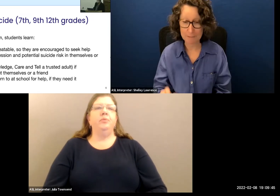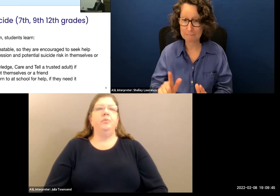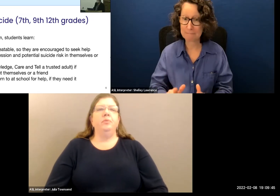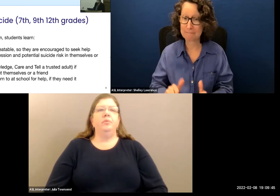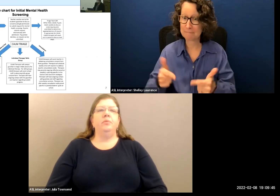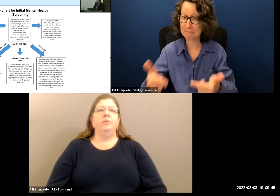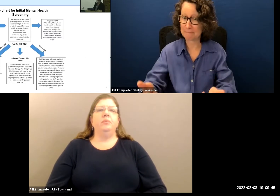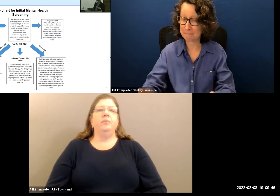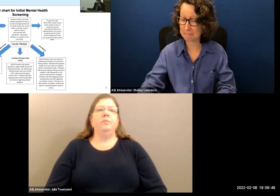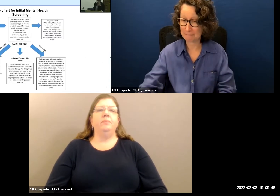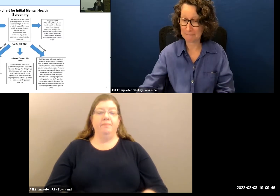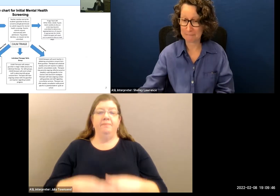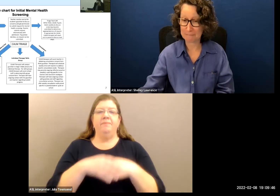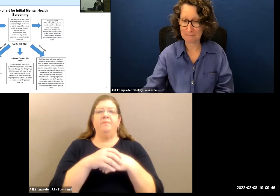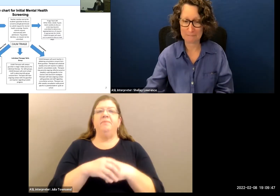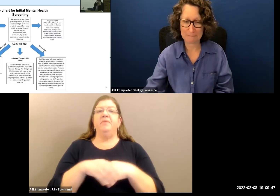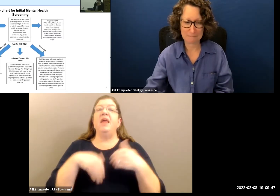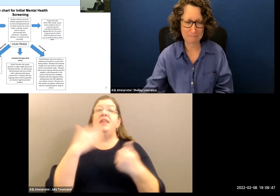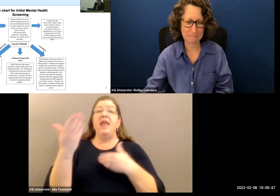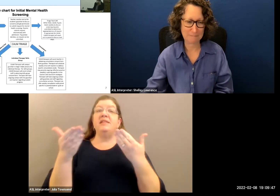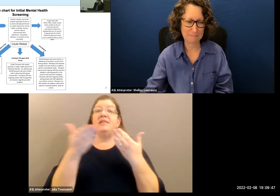Next slide.